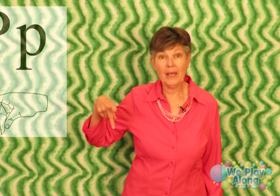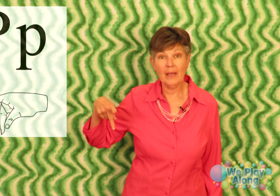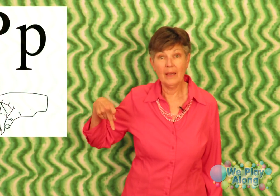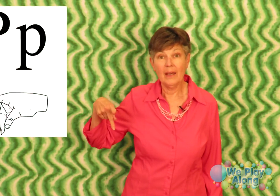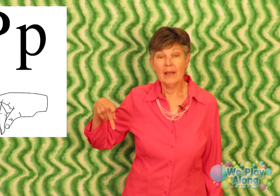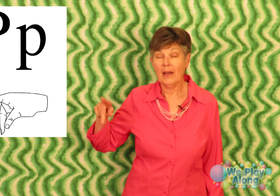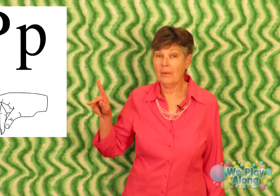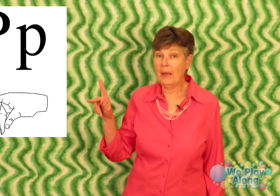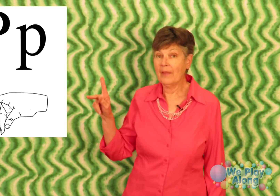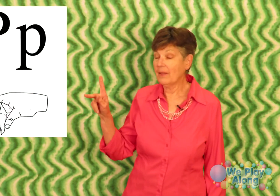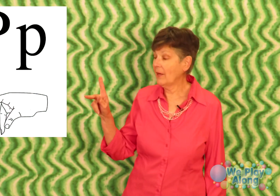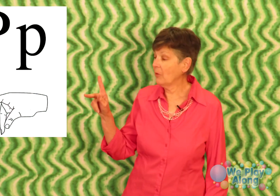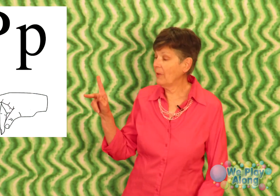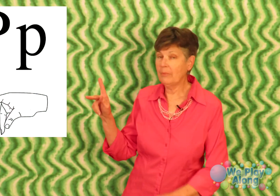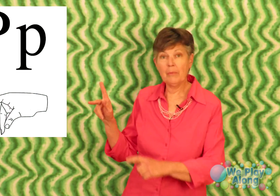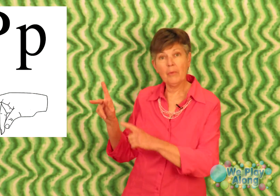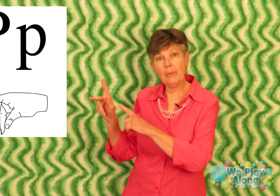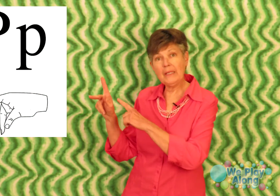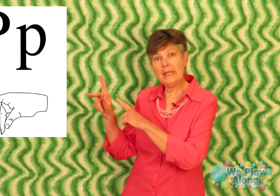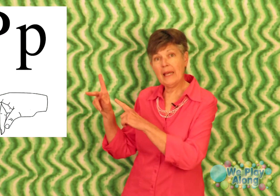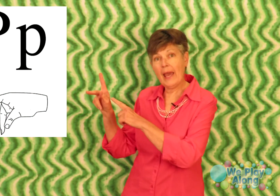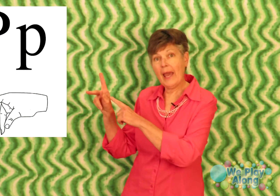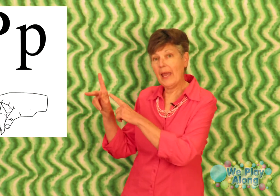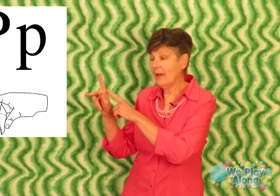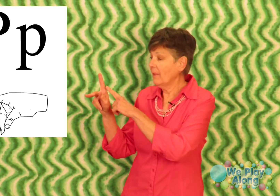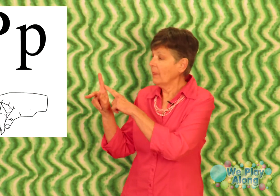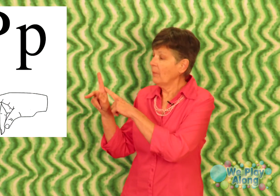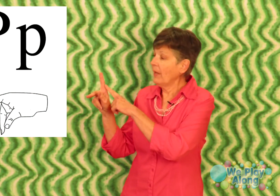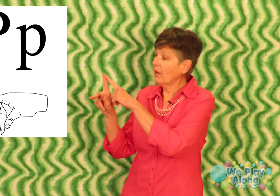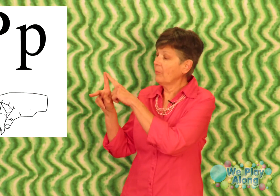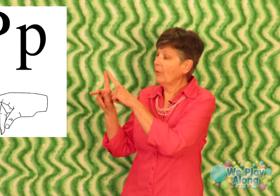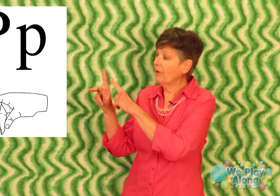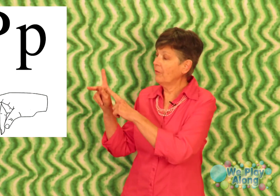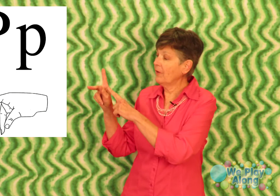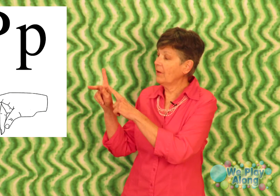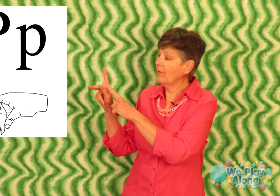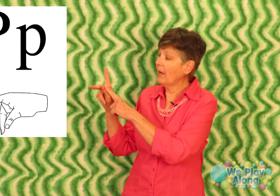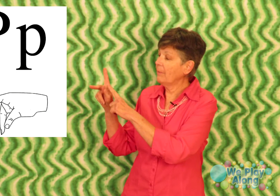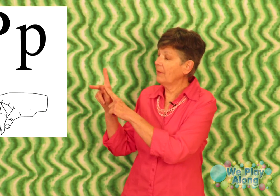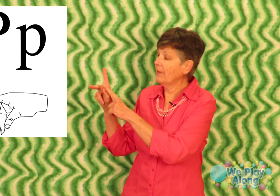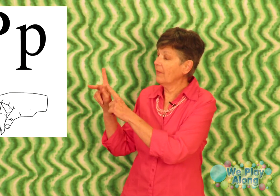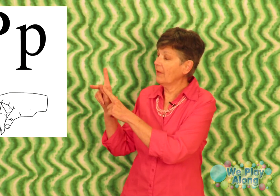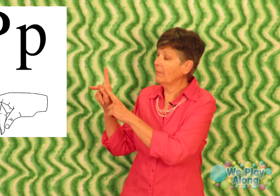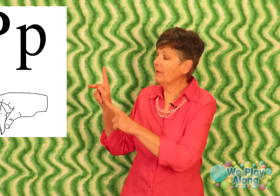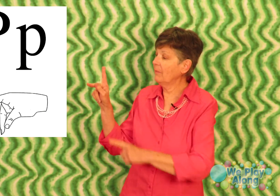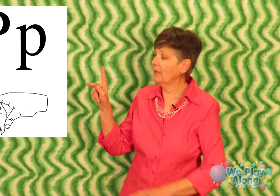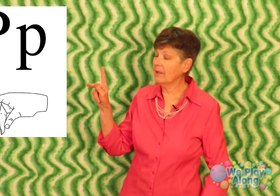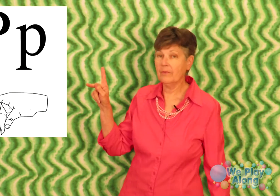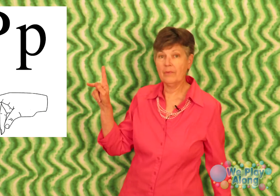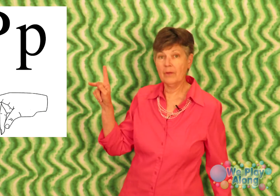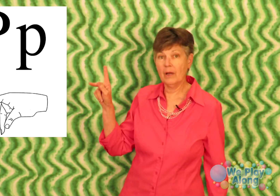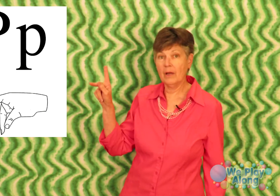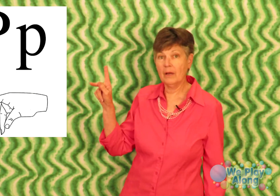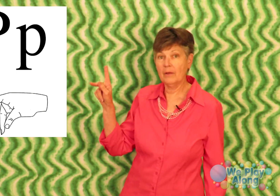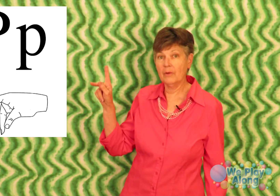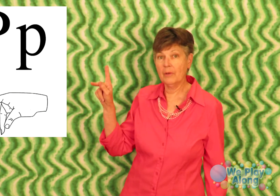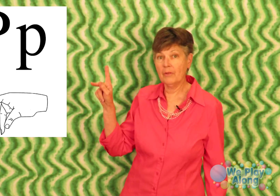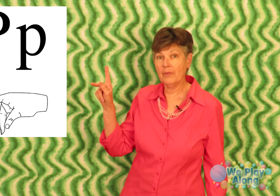P. Now to make the letter P, remember when we did K? We had our pointer finger up and the thumb in the middle of your middle